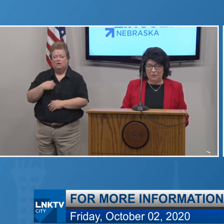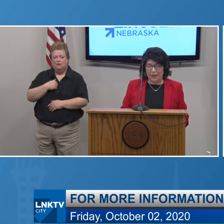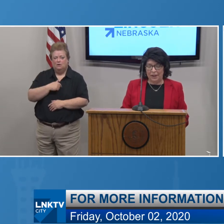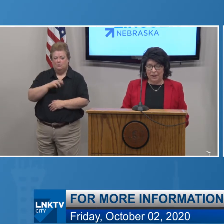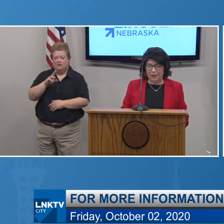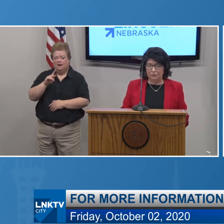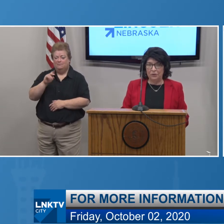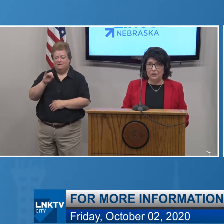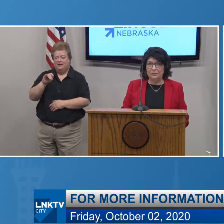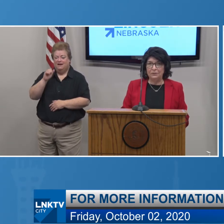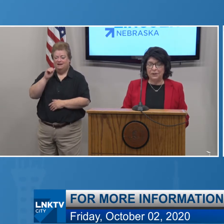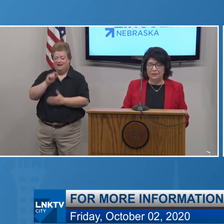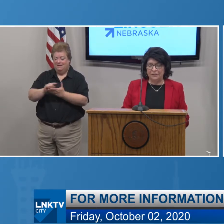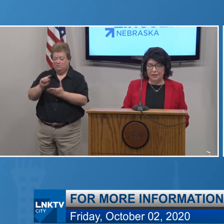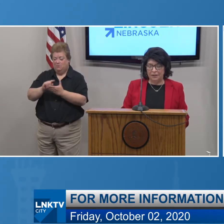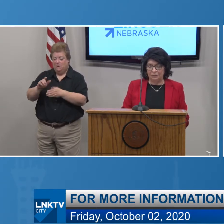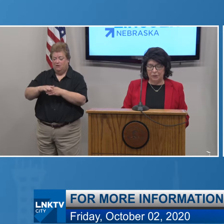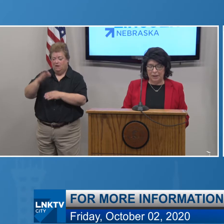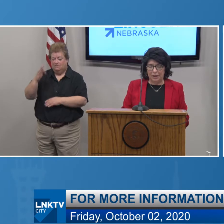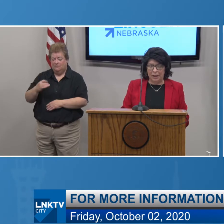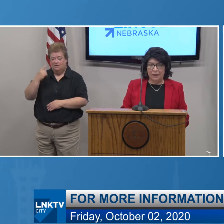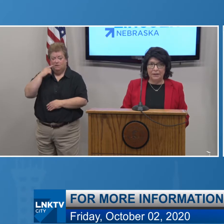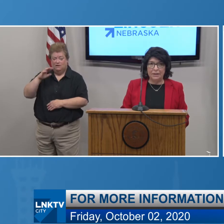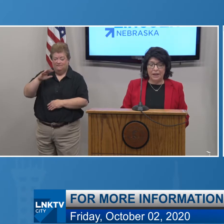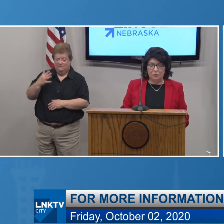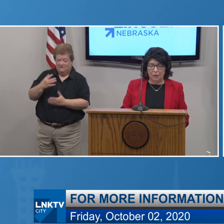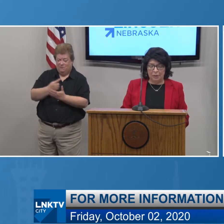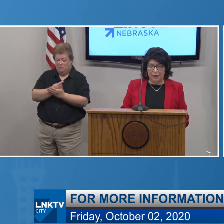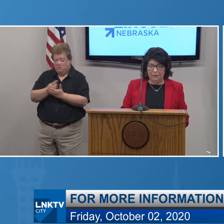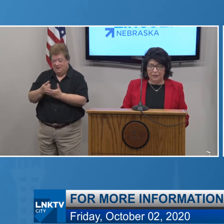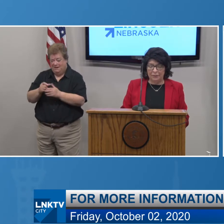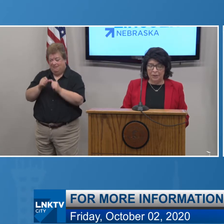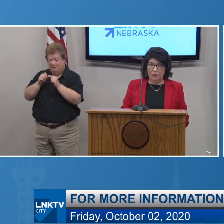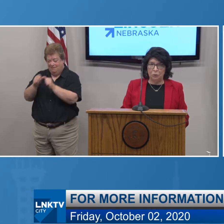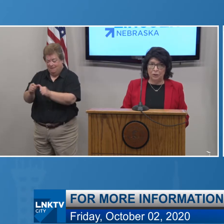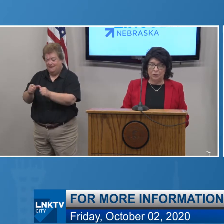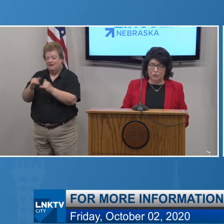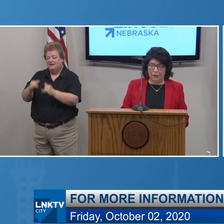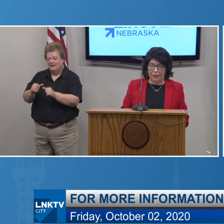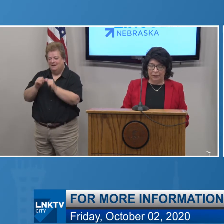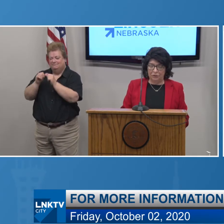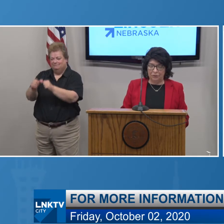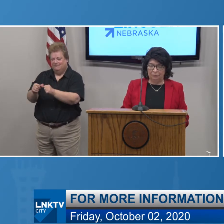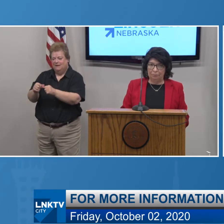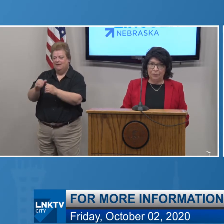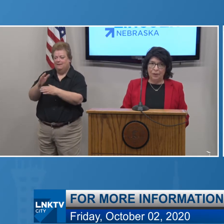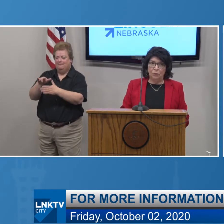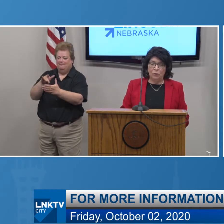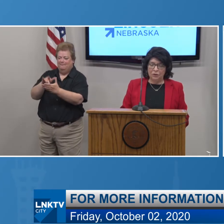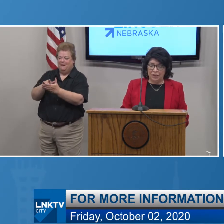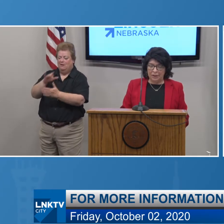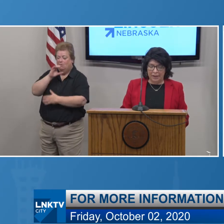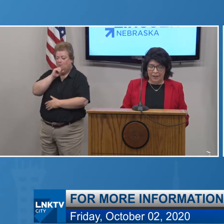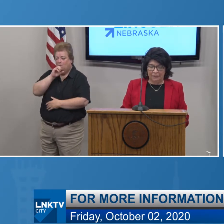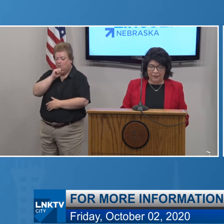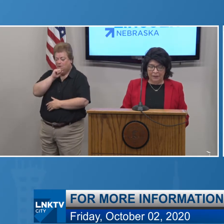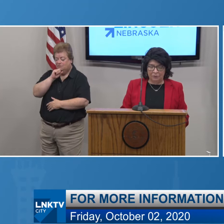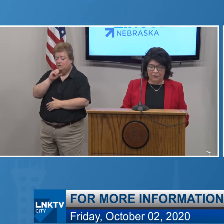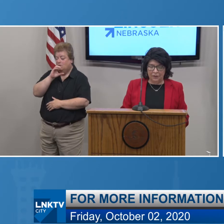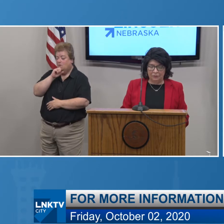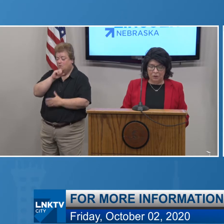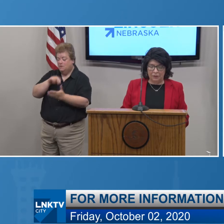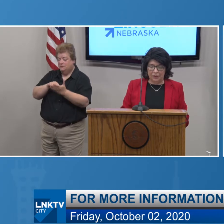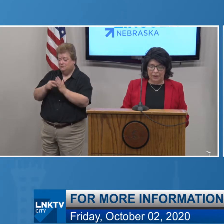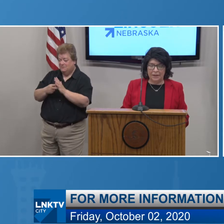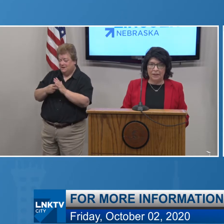every Friday, and for the 5th consecutive week, the dial remains in the mid-orange range. Orange indicates that the